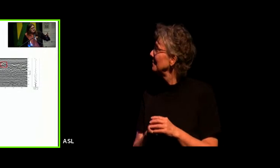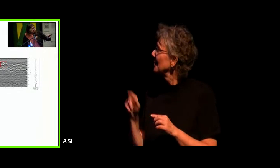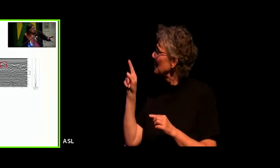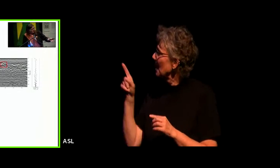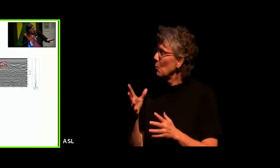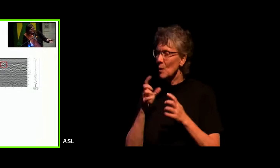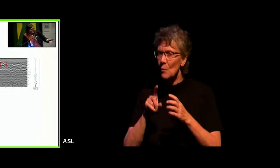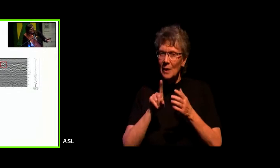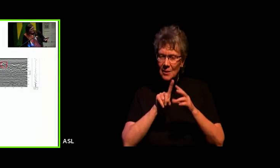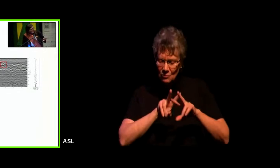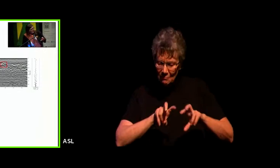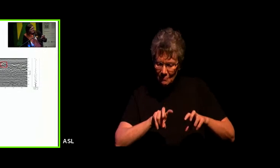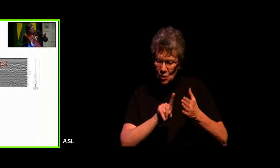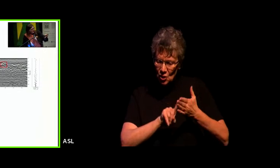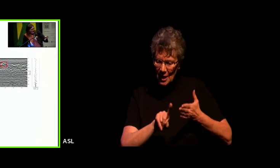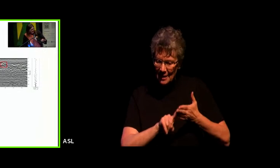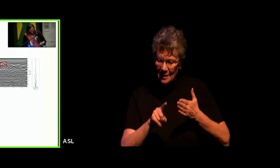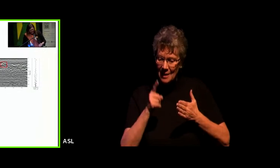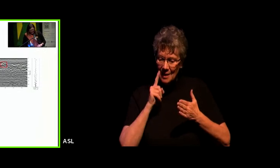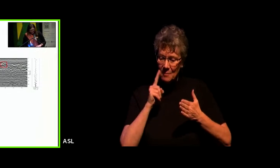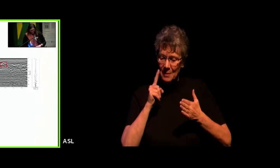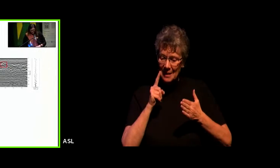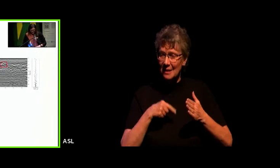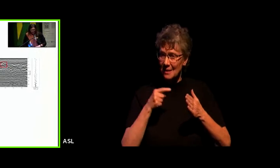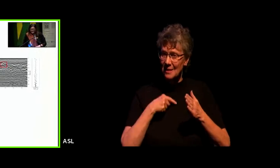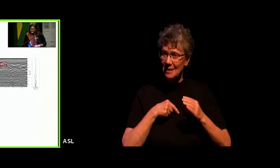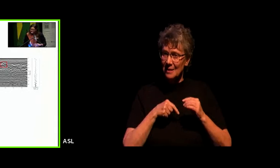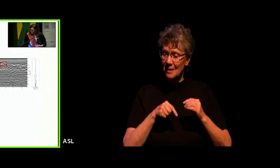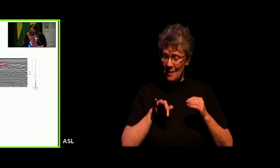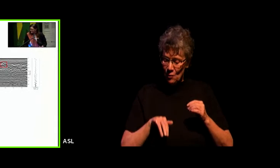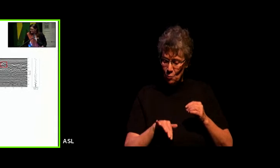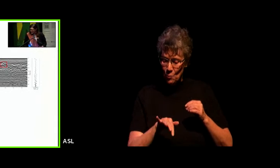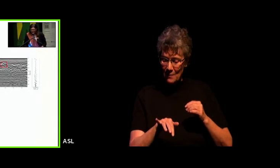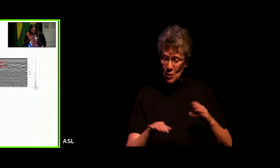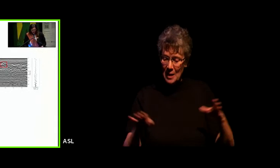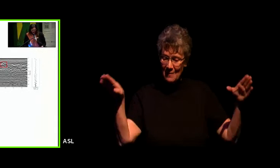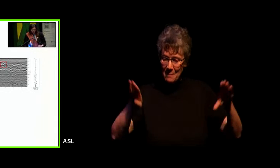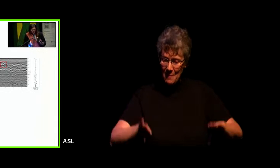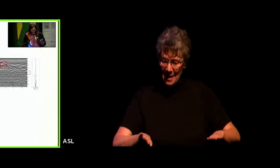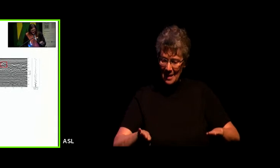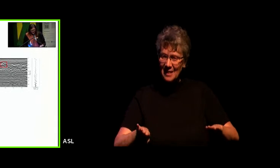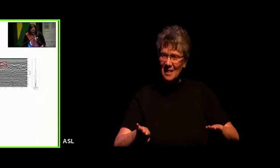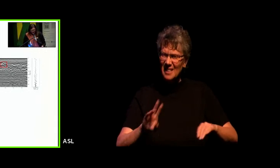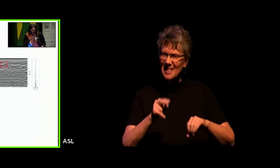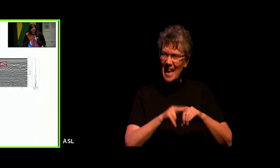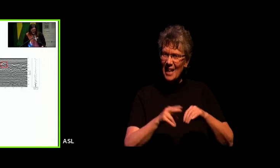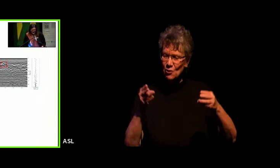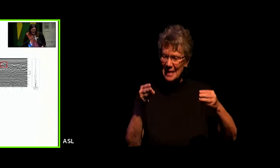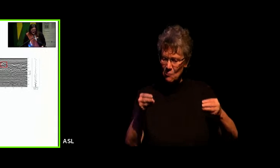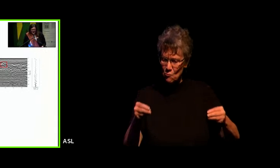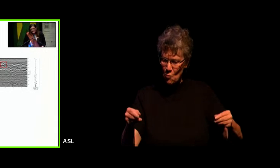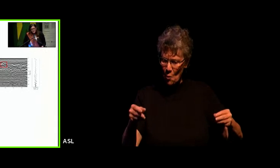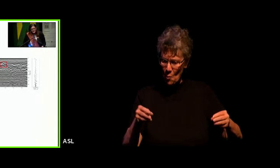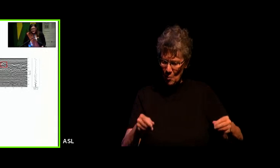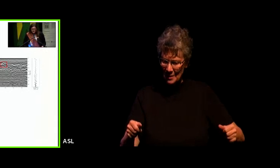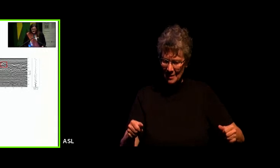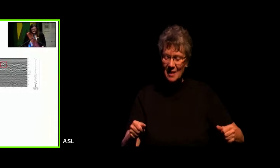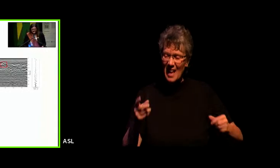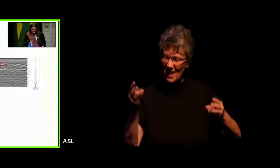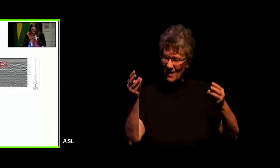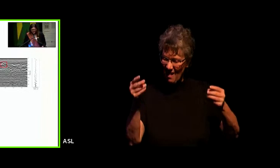there's concern, of course, if we have graves, you could have bodies coming out of there. So we'll be keeping track of that. And there's